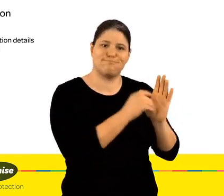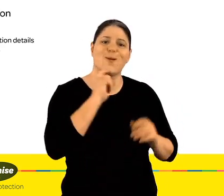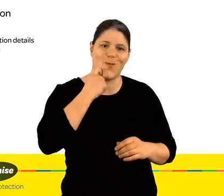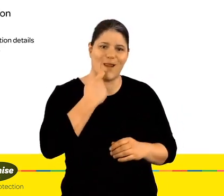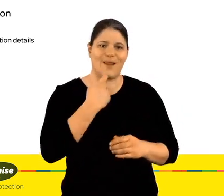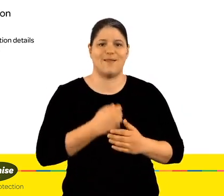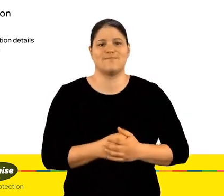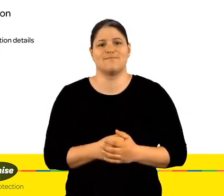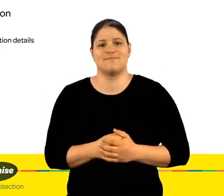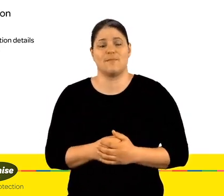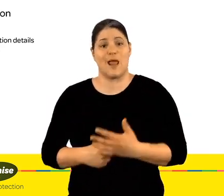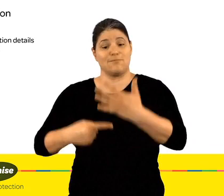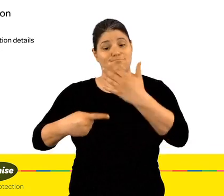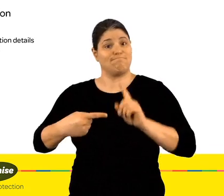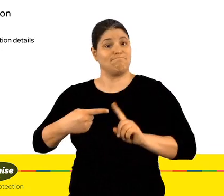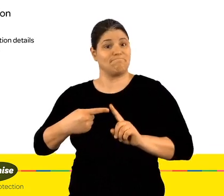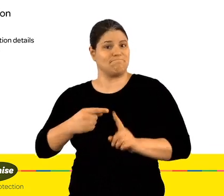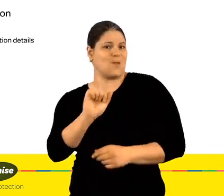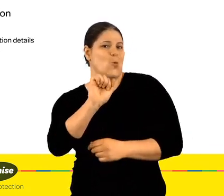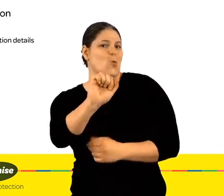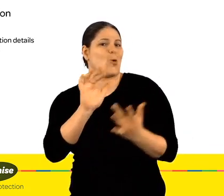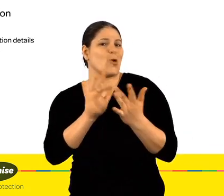The immunizations that they have been given.